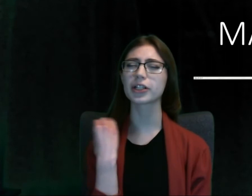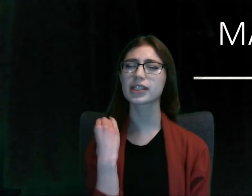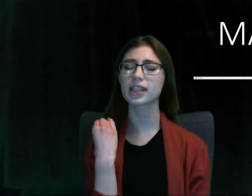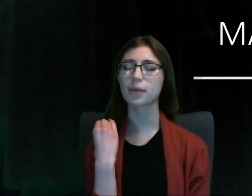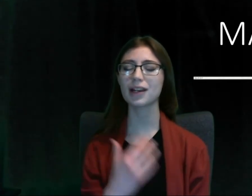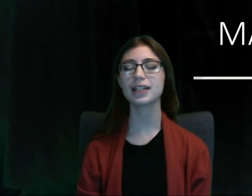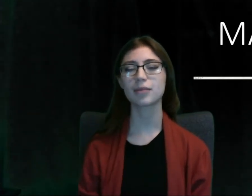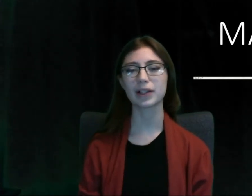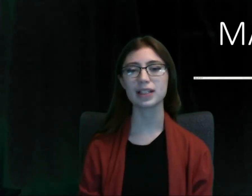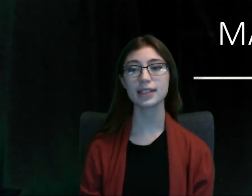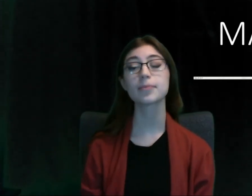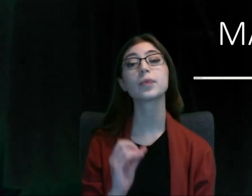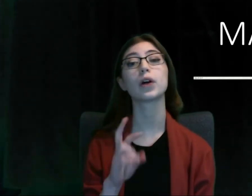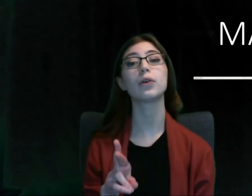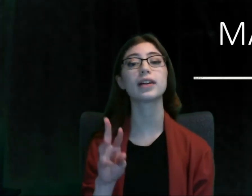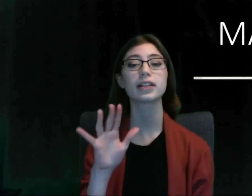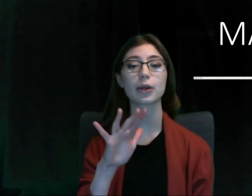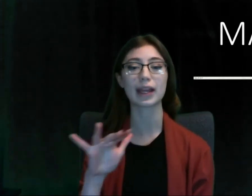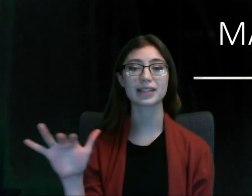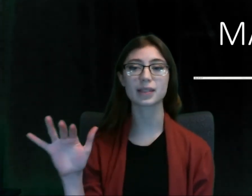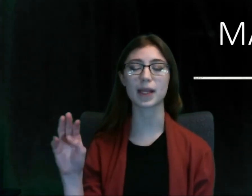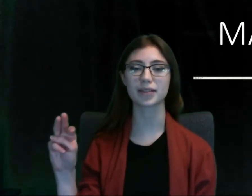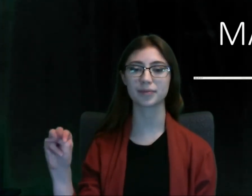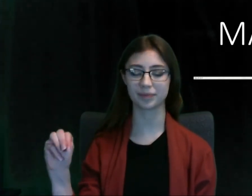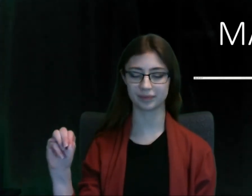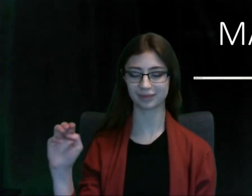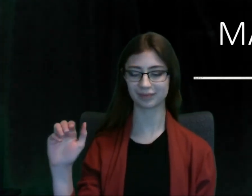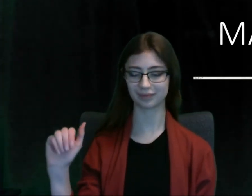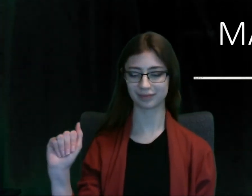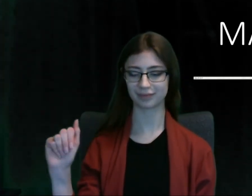that they wear in the Marines, or you can spell it.